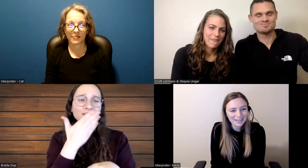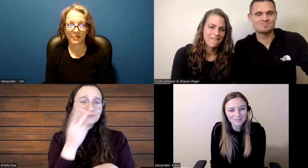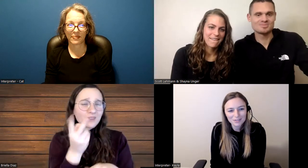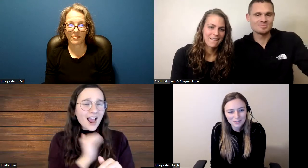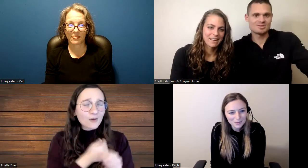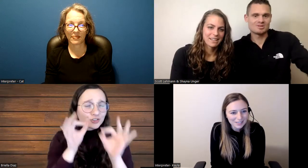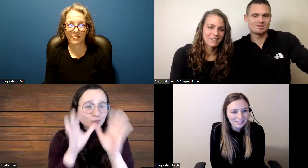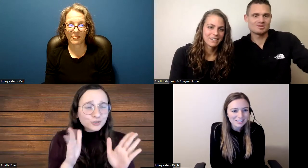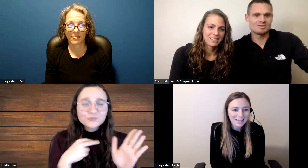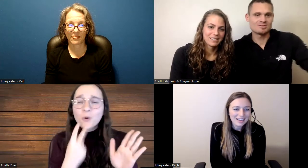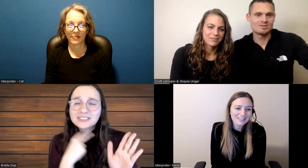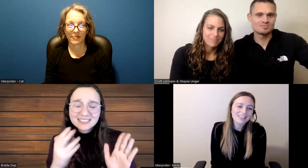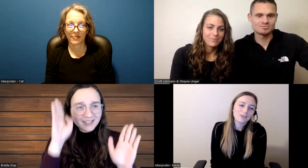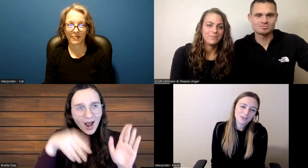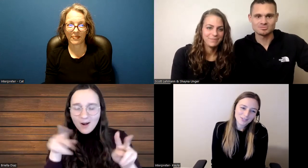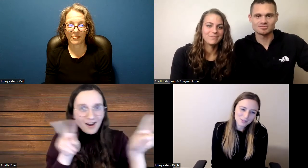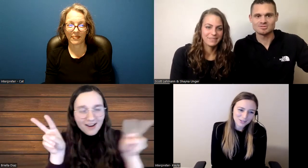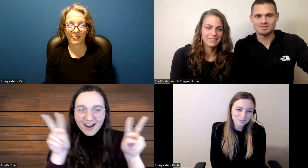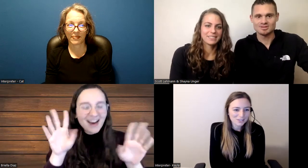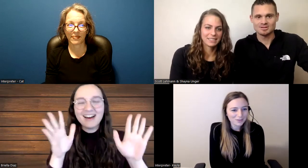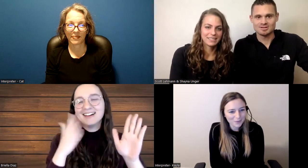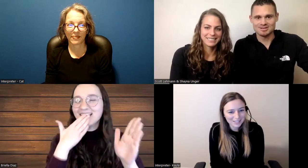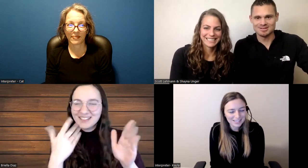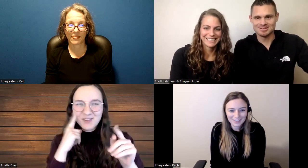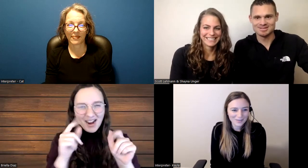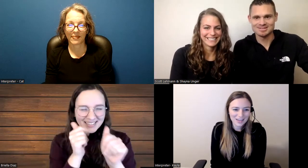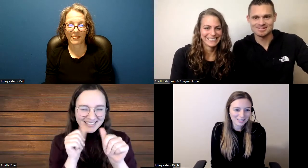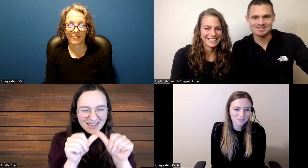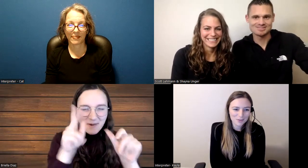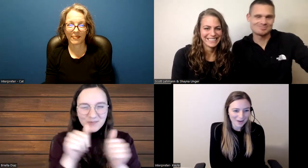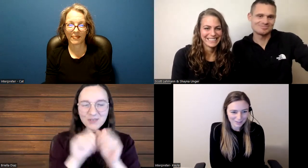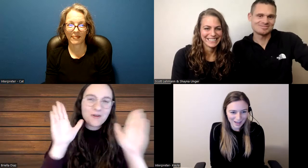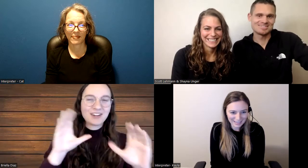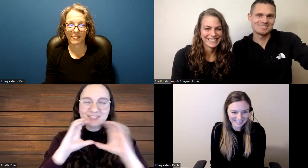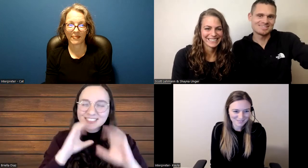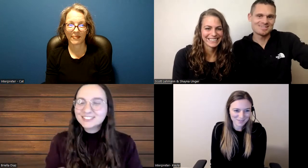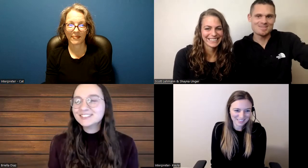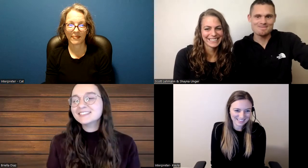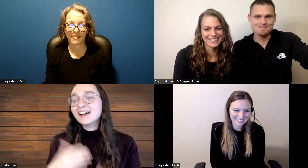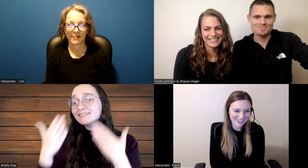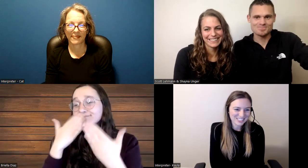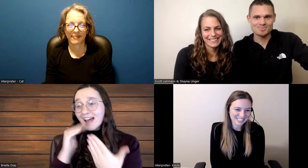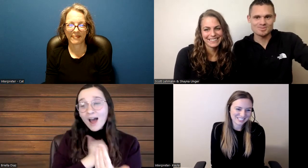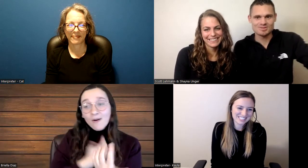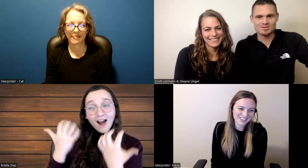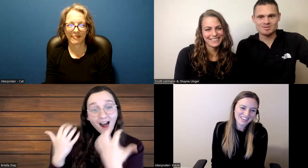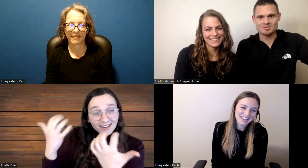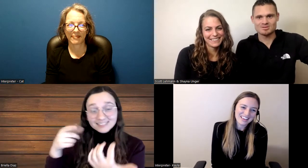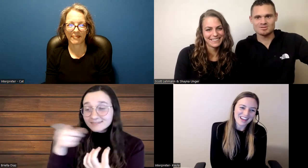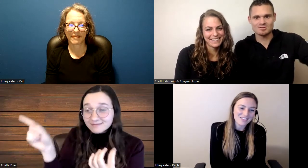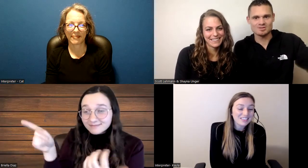for your time, your stories. And thank you to our two interpreters for voicing. I know that they had to move their eyes a lot and keep up with the conversation.